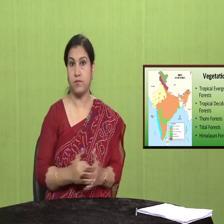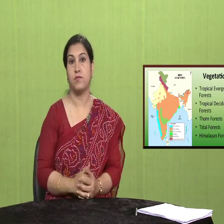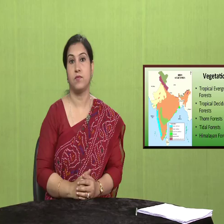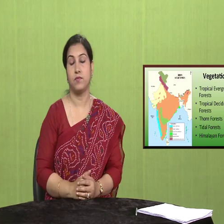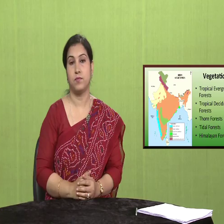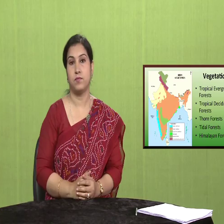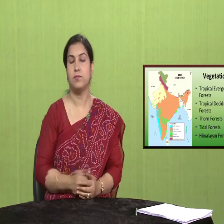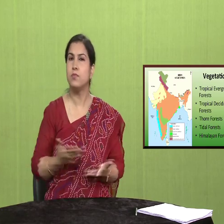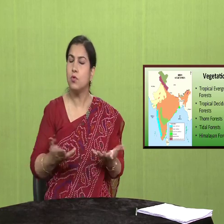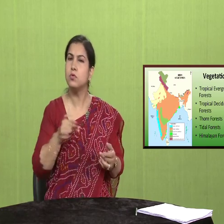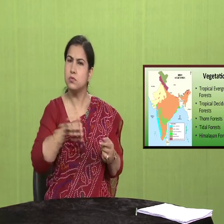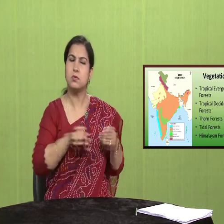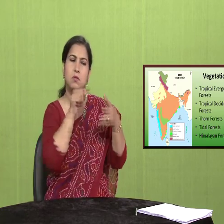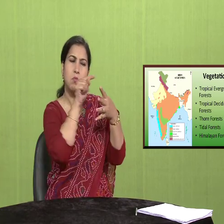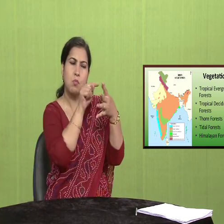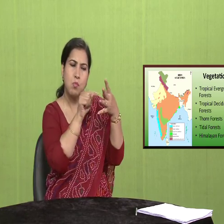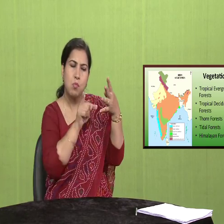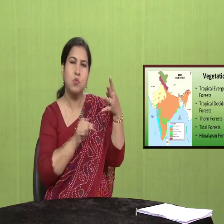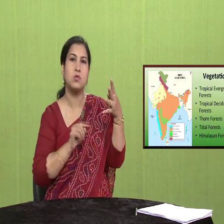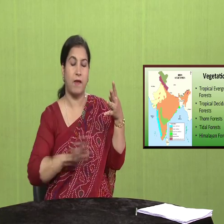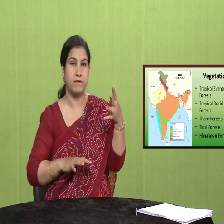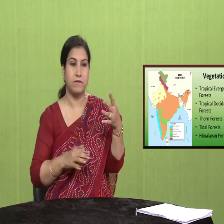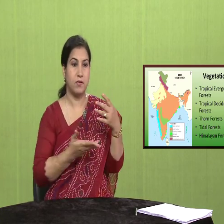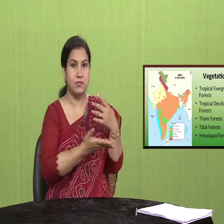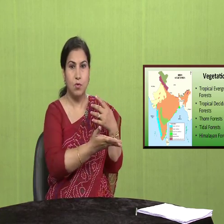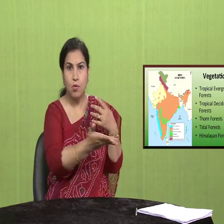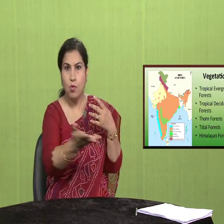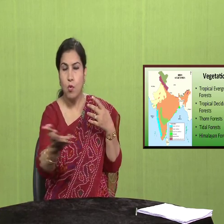So, these are some of the innumerable uses of plants.